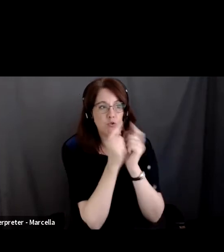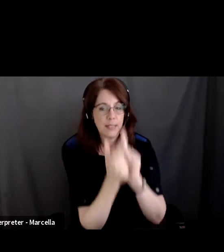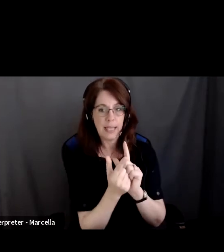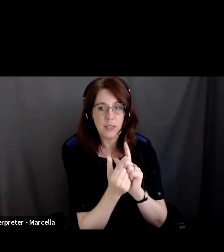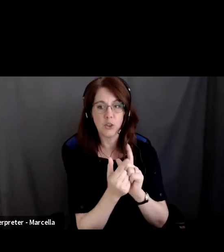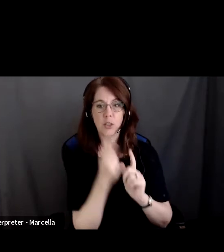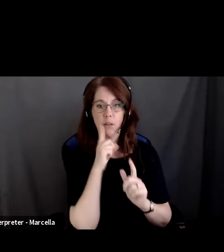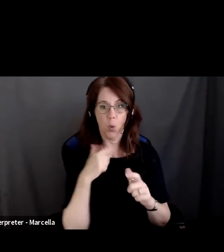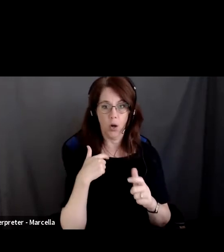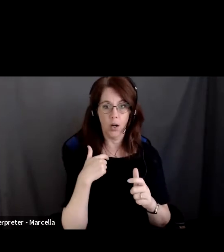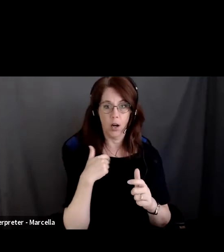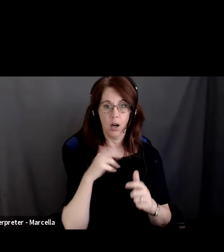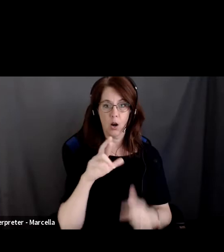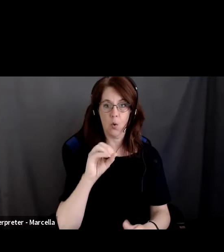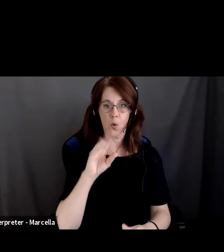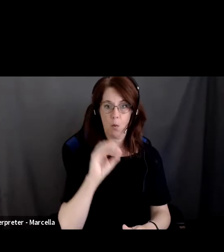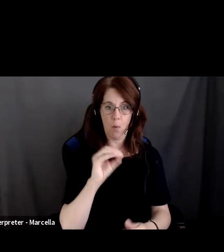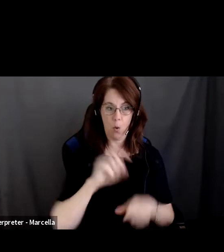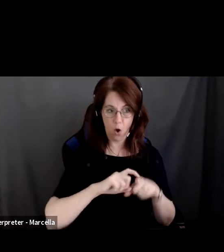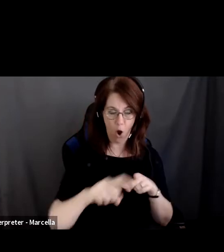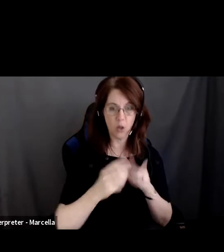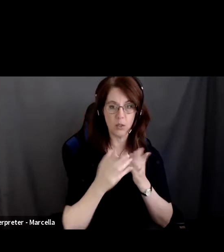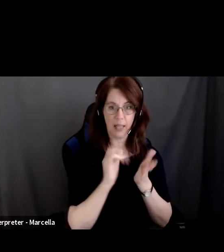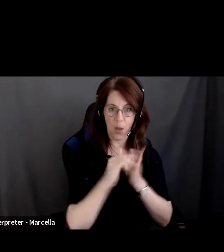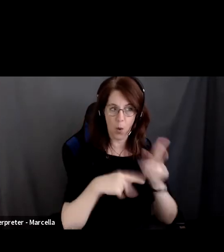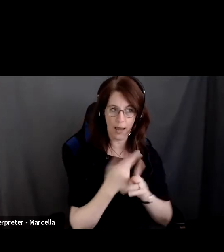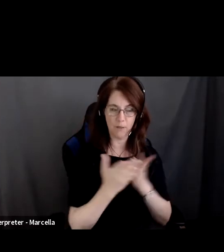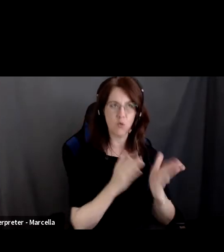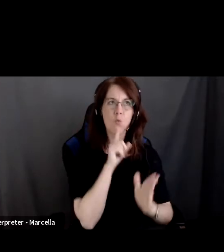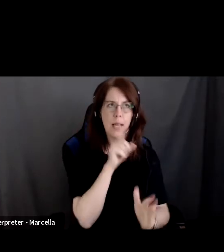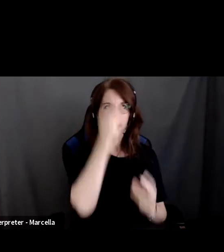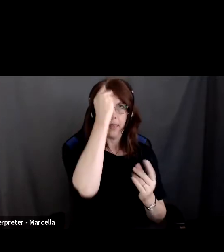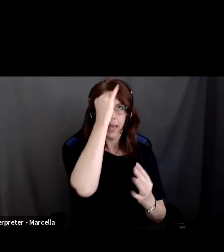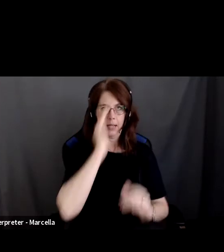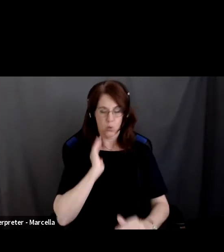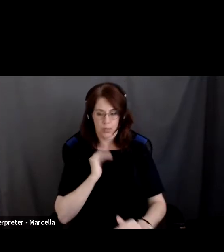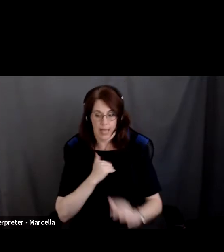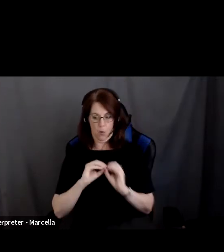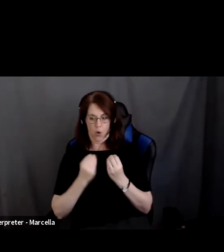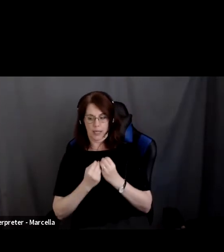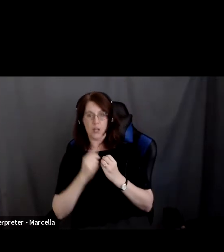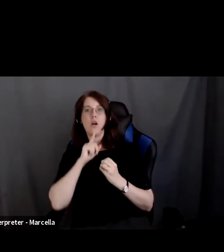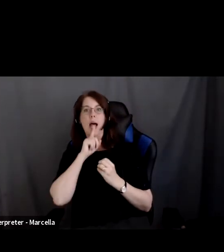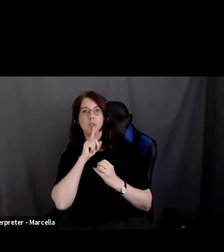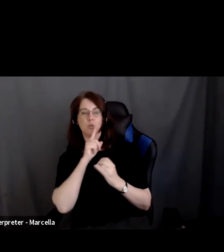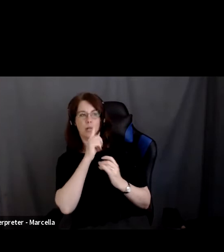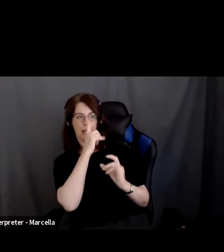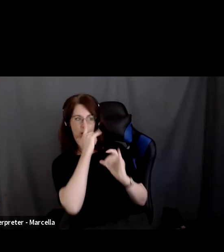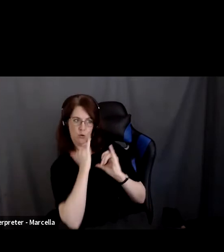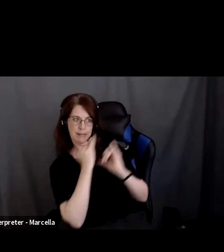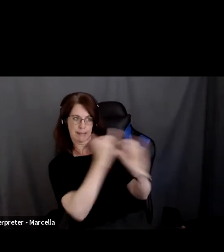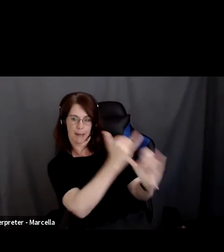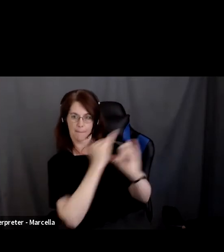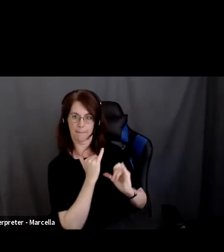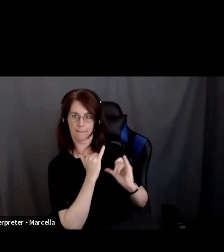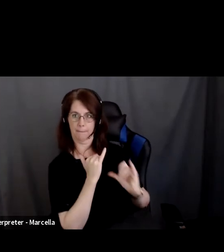translation for those robocalls, services like that, really thinking, does our organization represent then, and